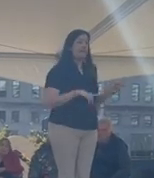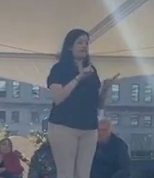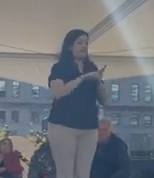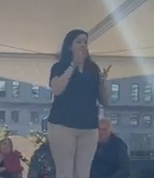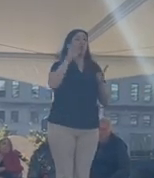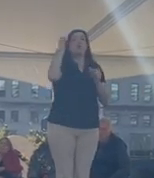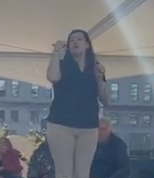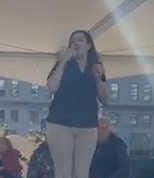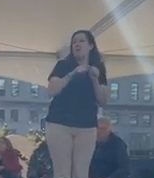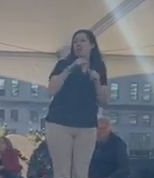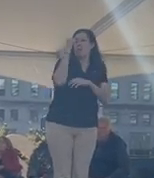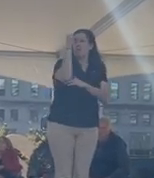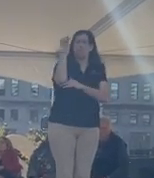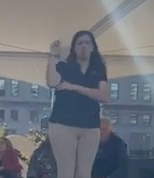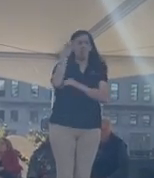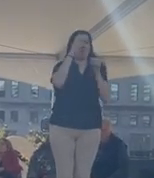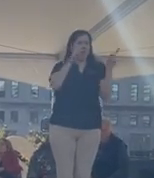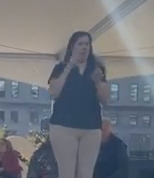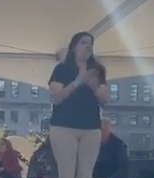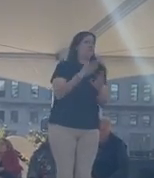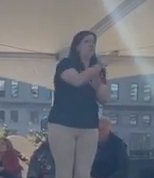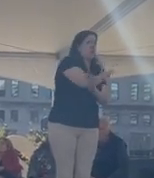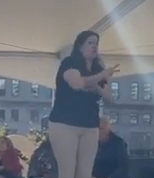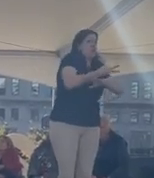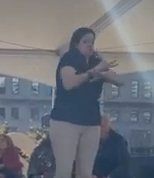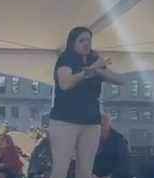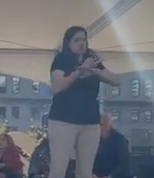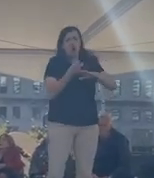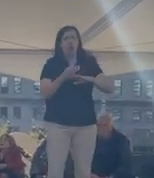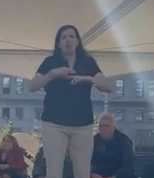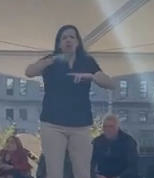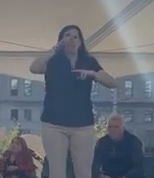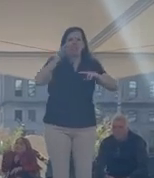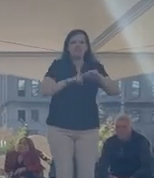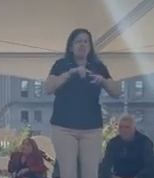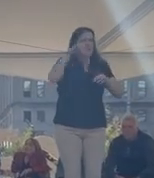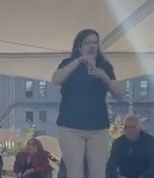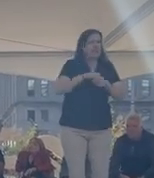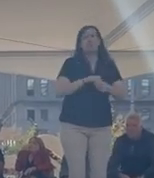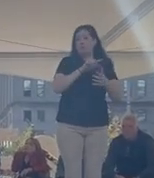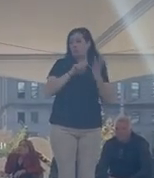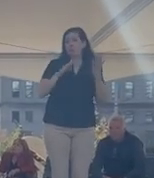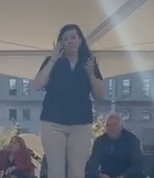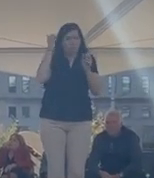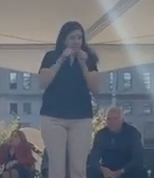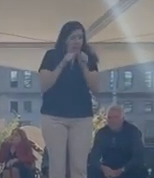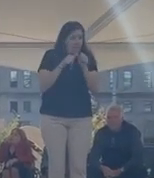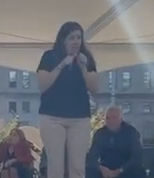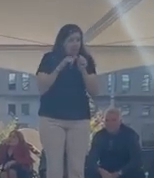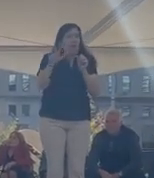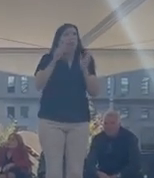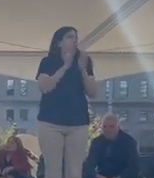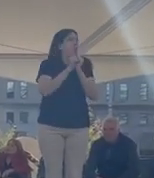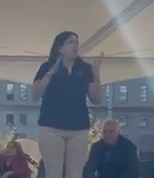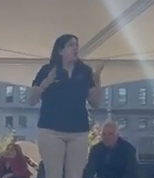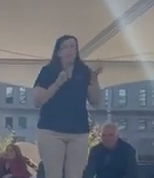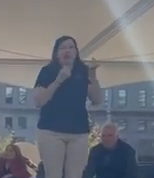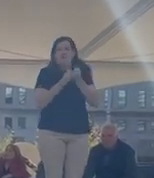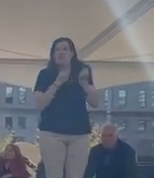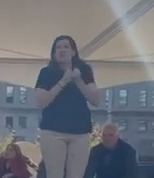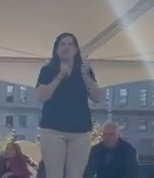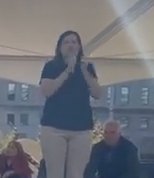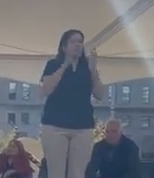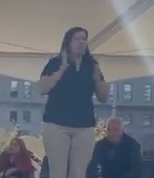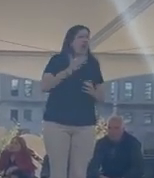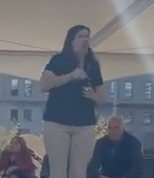will remember the protests that preceded us, the crawls and the sit-ins. We remember that without advocacy, without our